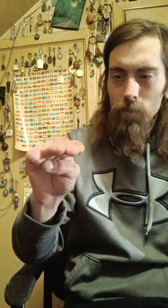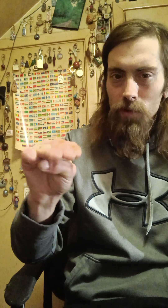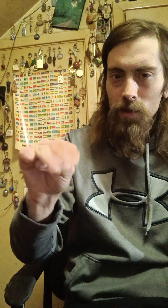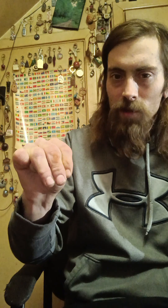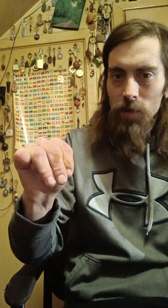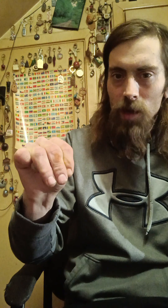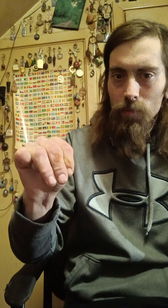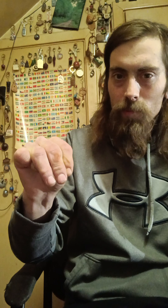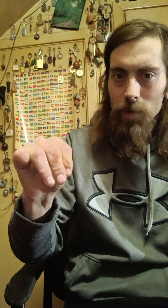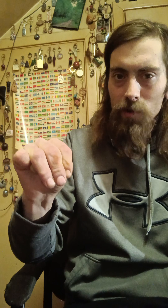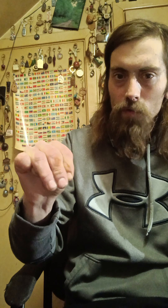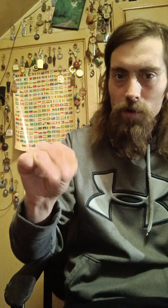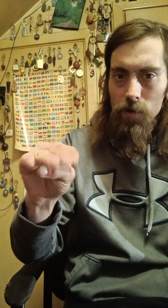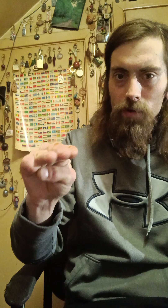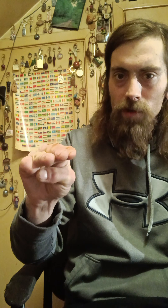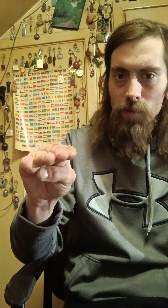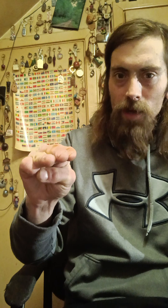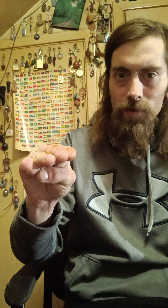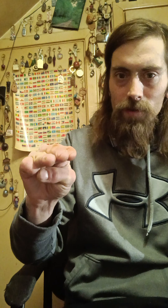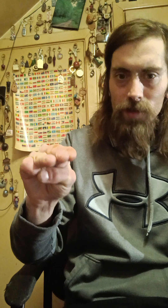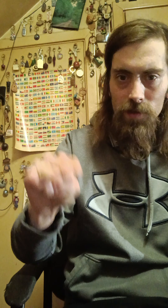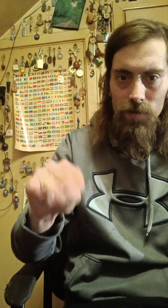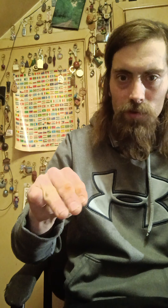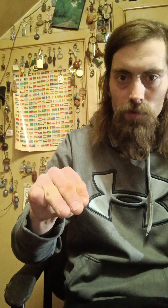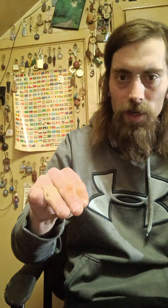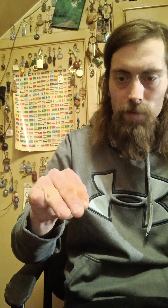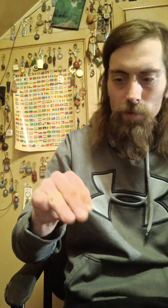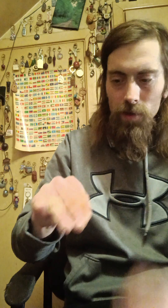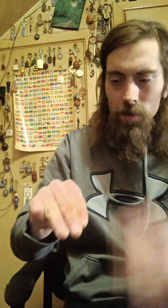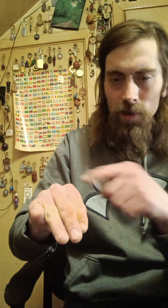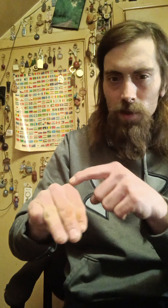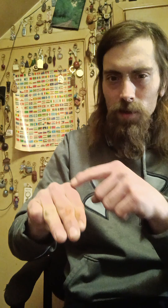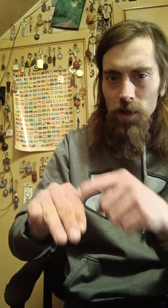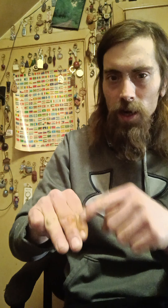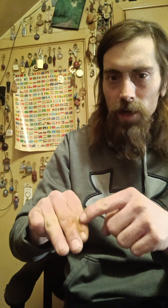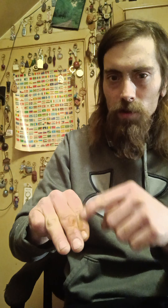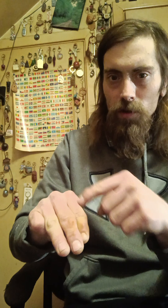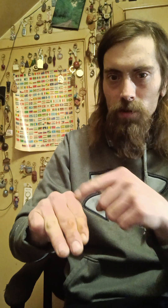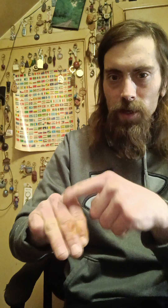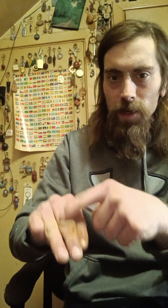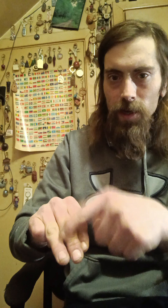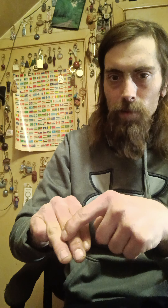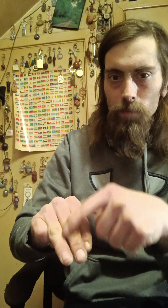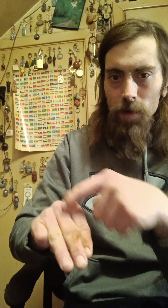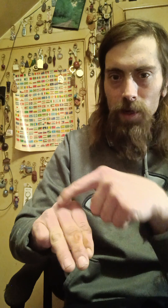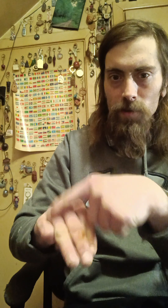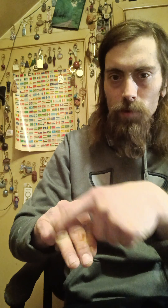M can sometimes be bent over, or sometimes you'll see it straight, but kind of looks like an M, I